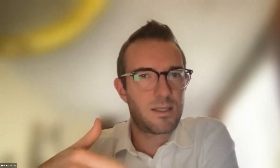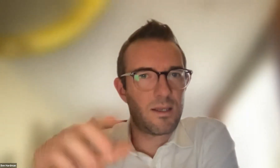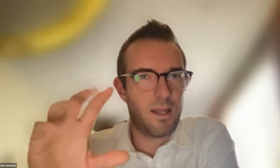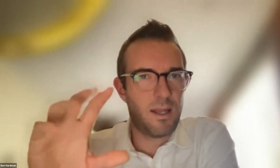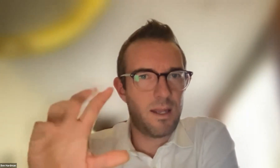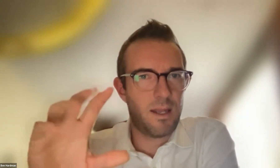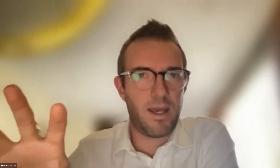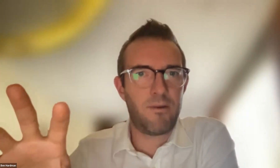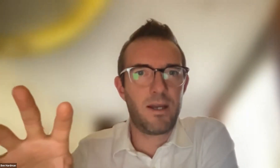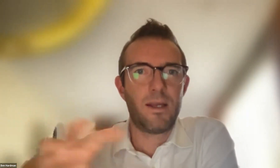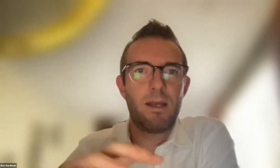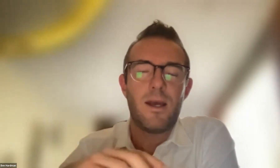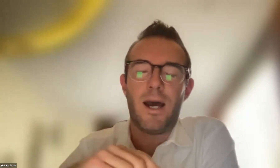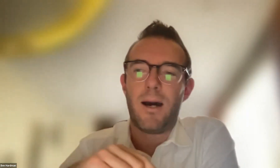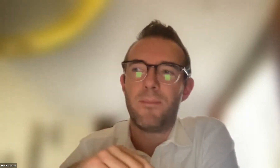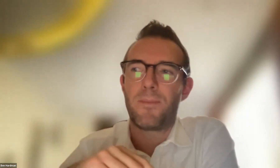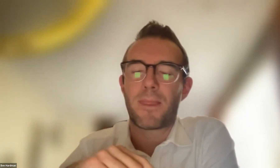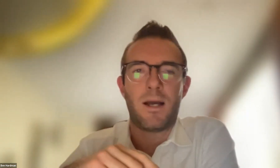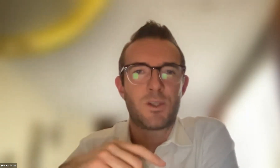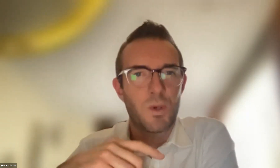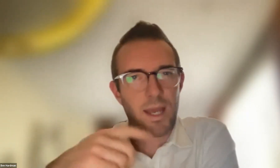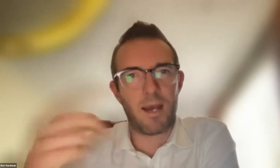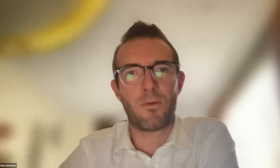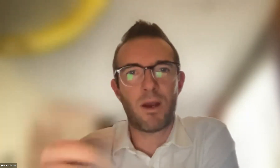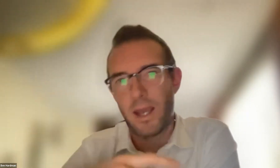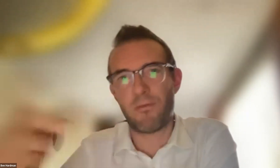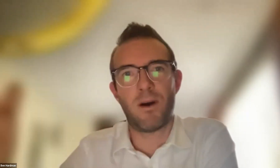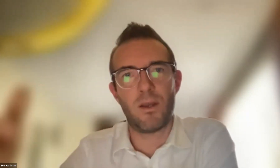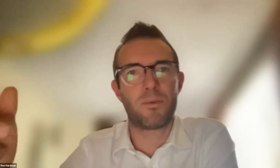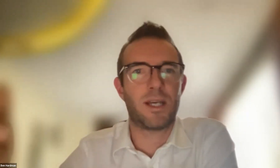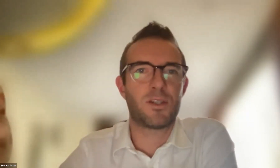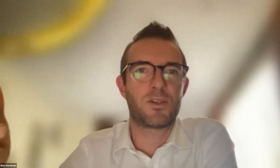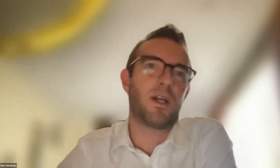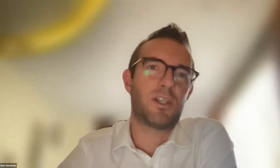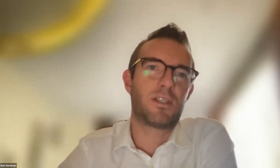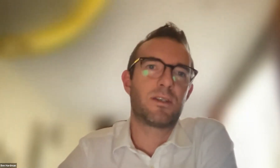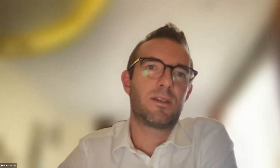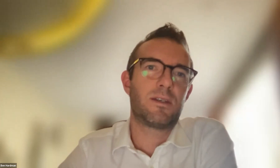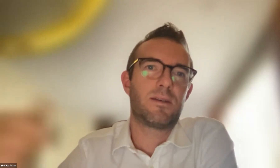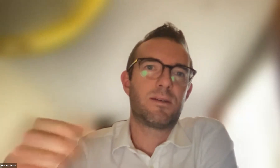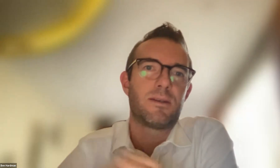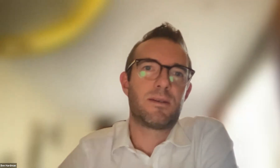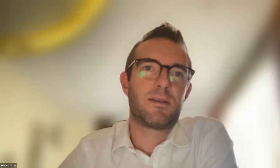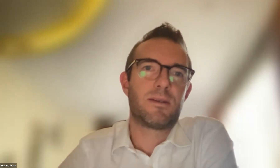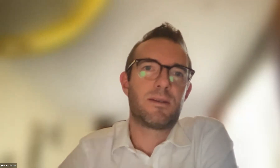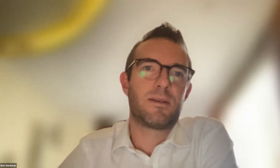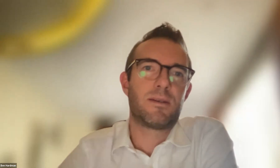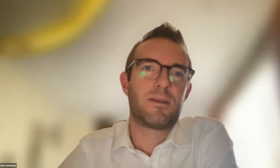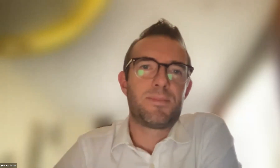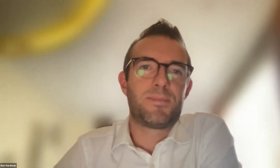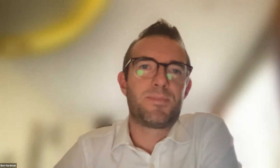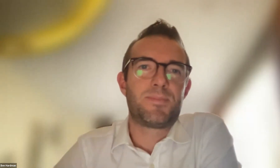targeted towards podcasts and that area. I just wonder how far your protection